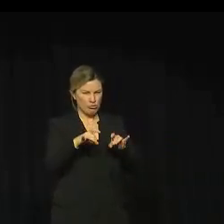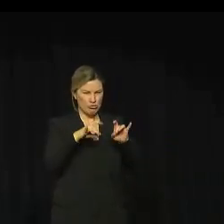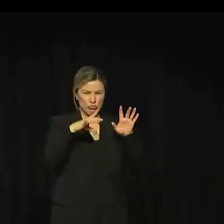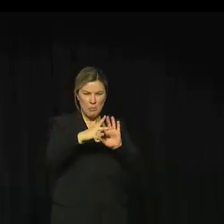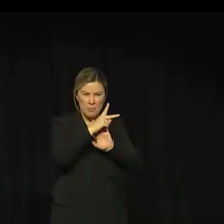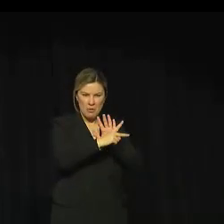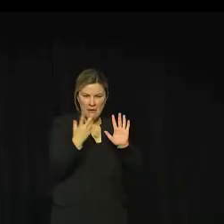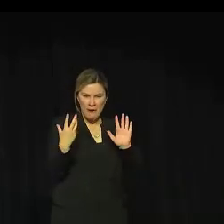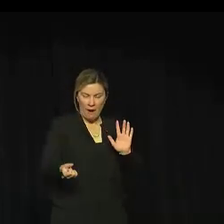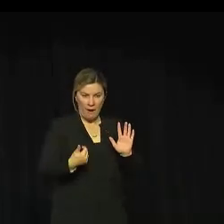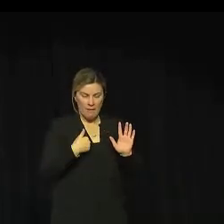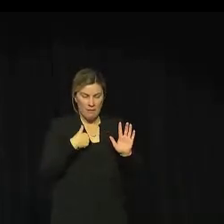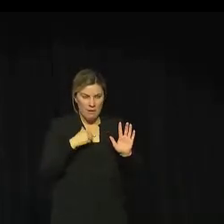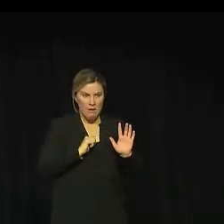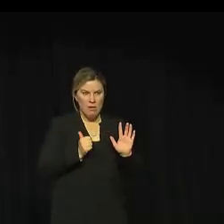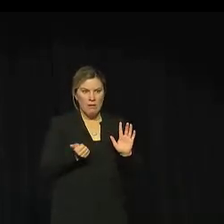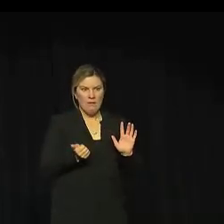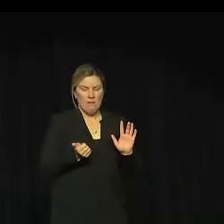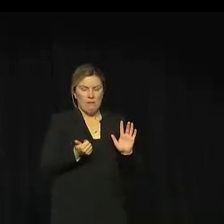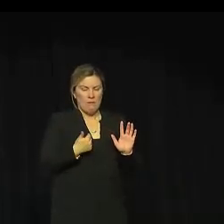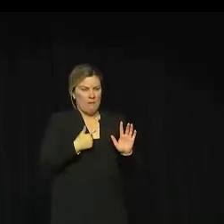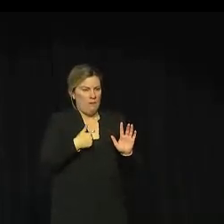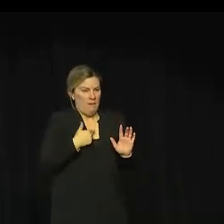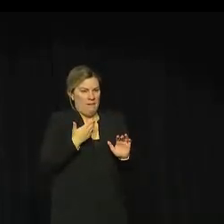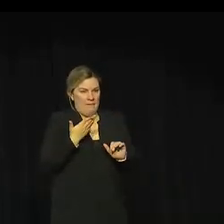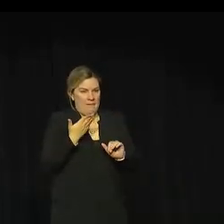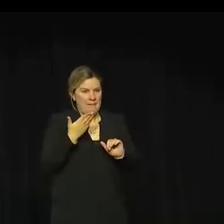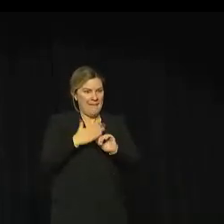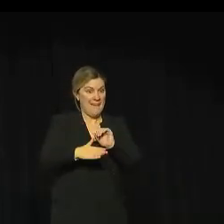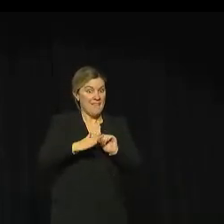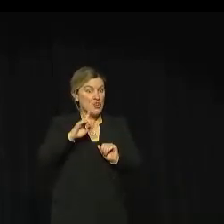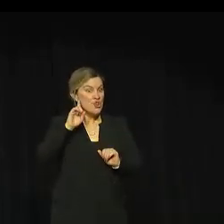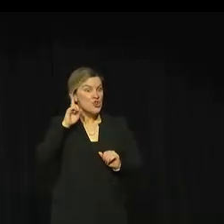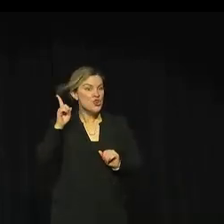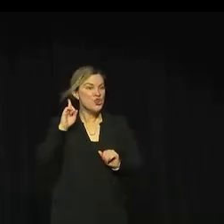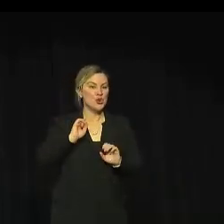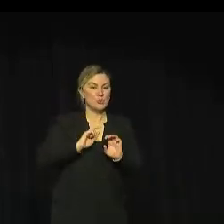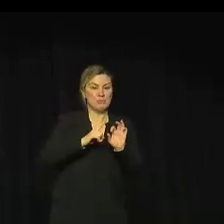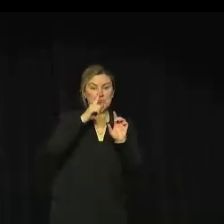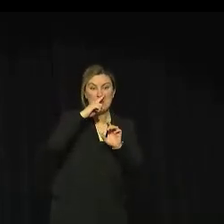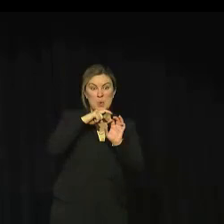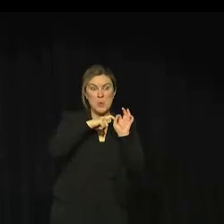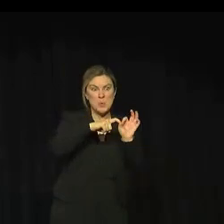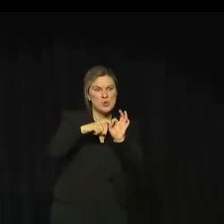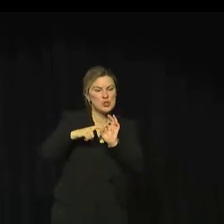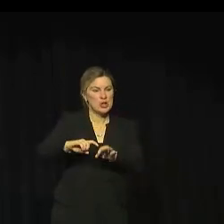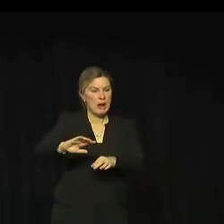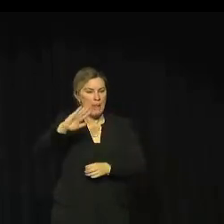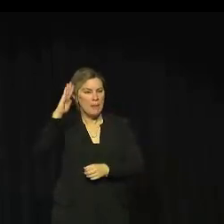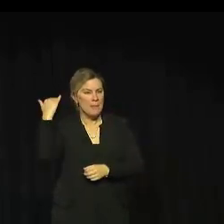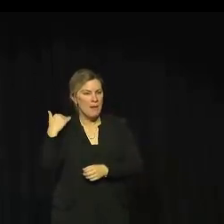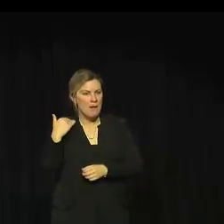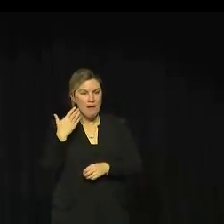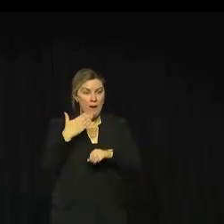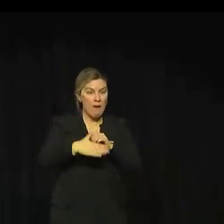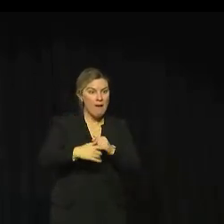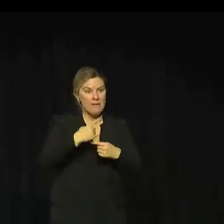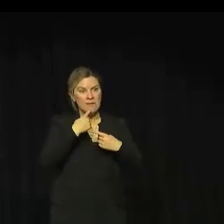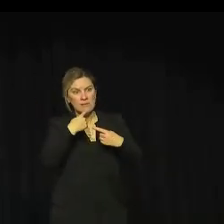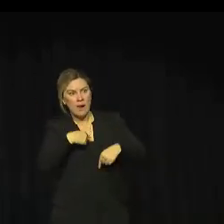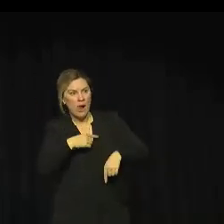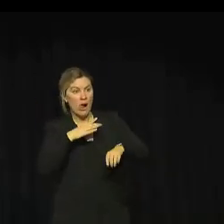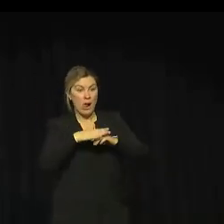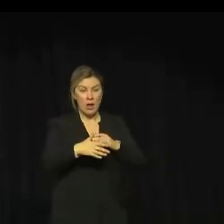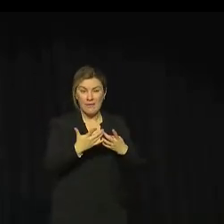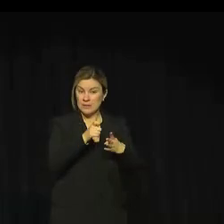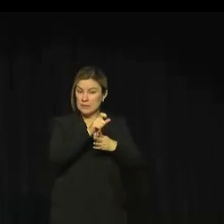I never heard any comment or question, no instruction on